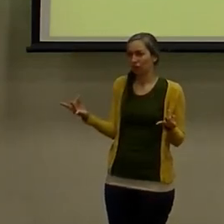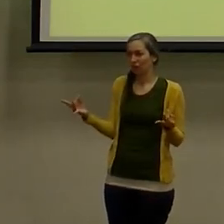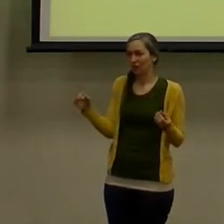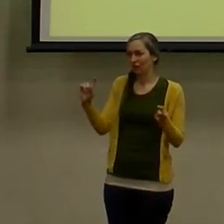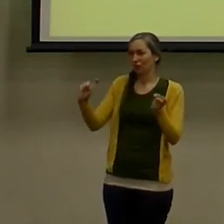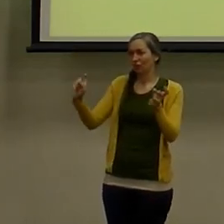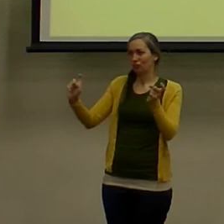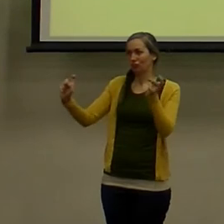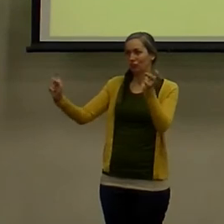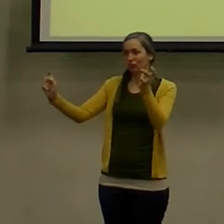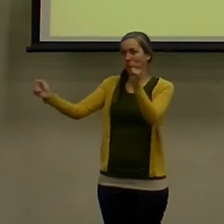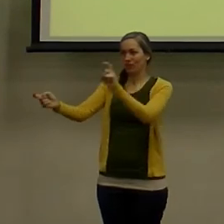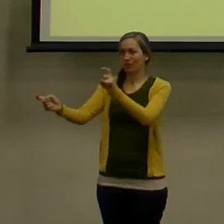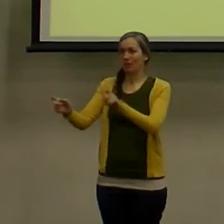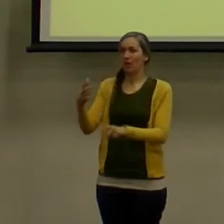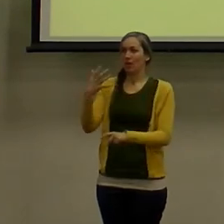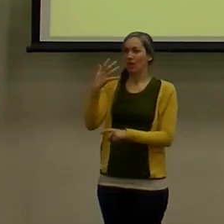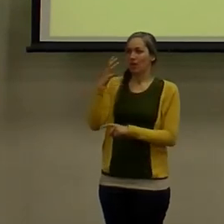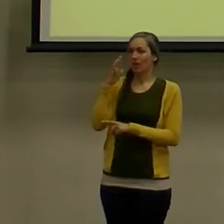5% Muslim?